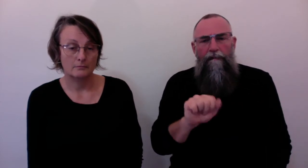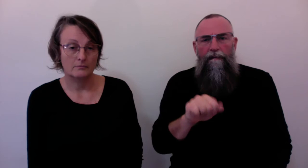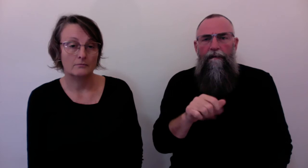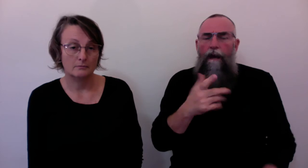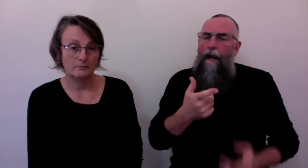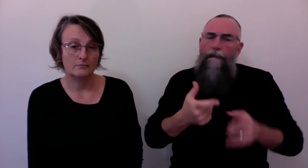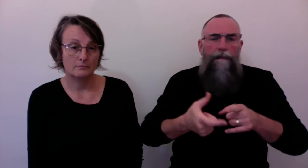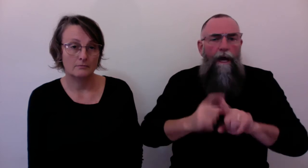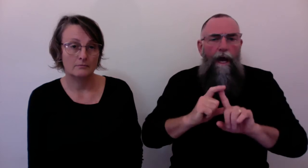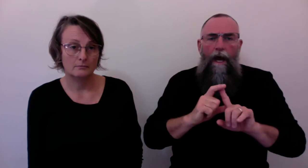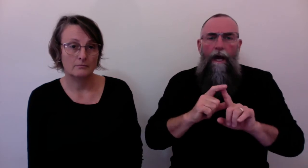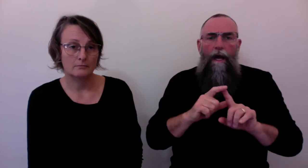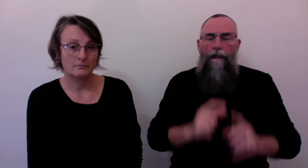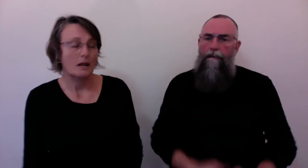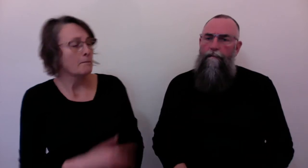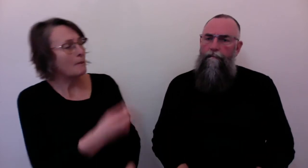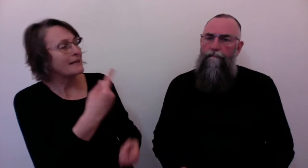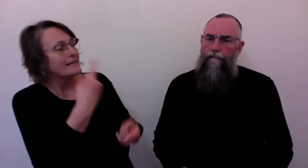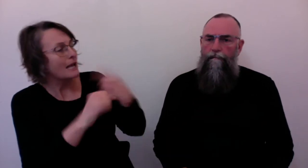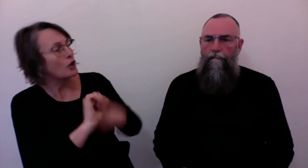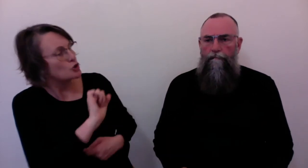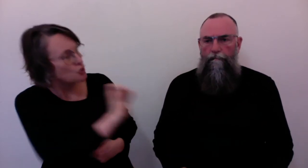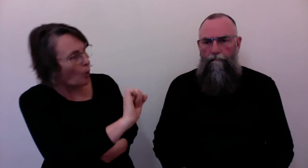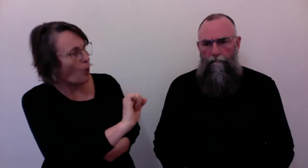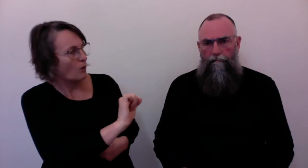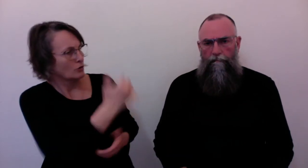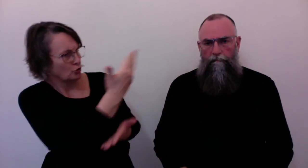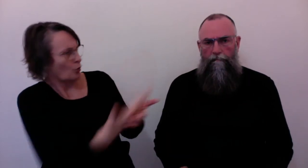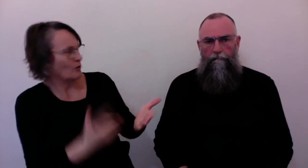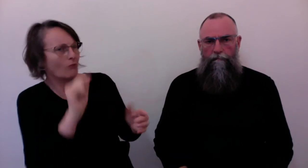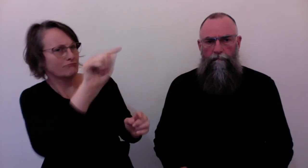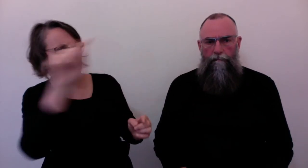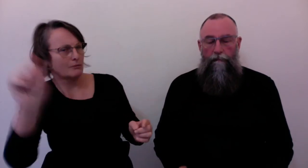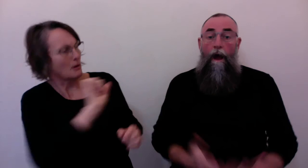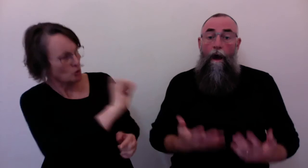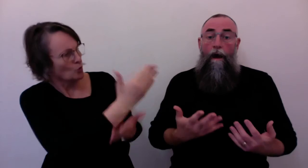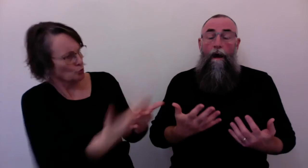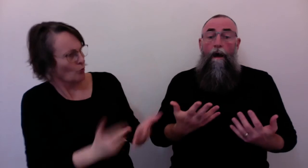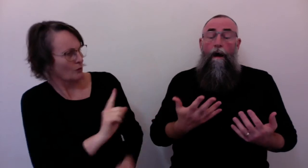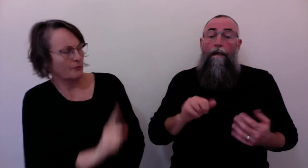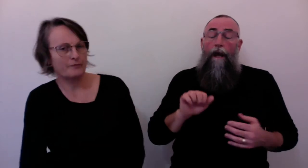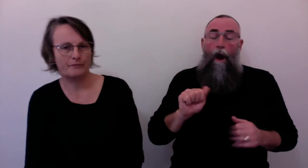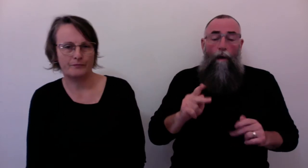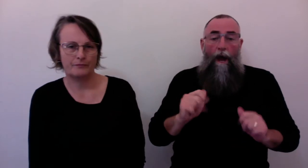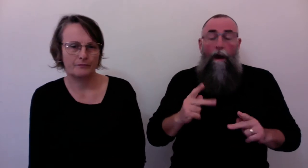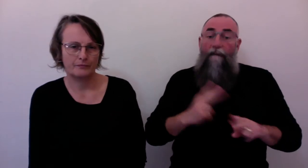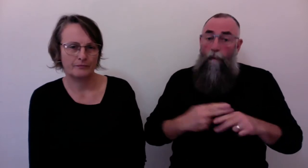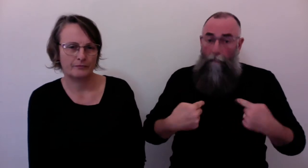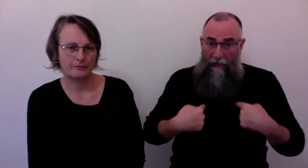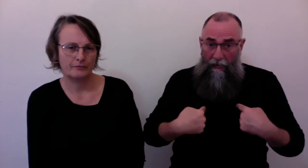to kind of talk through your own experiences. Don't speak on behalf of other people. Okay. For me, I've found speech, for